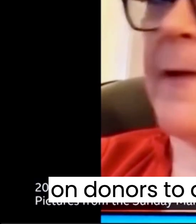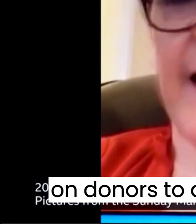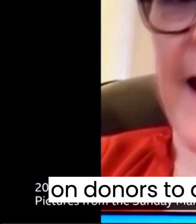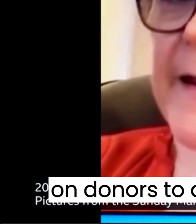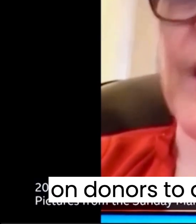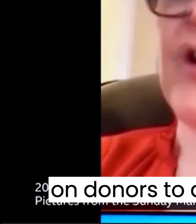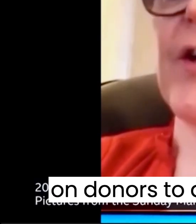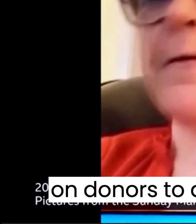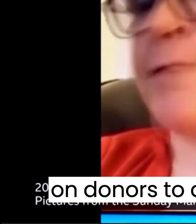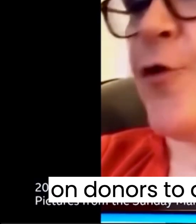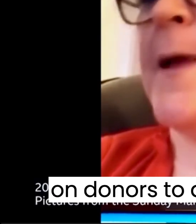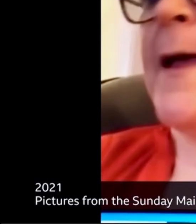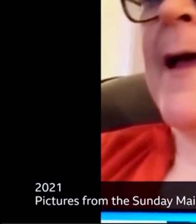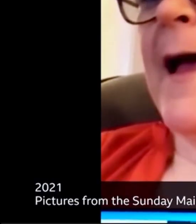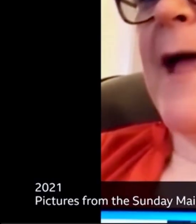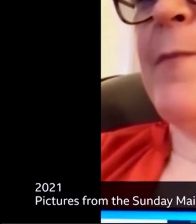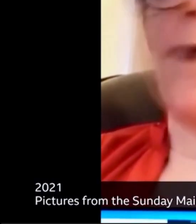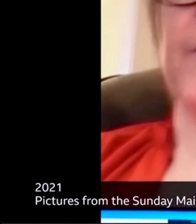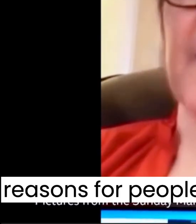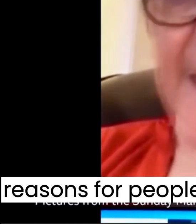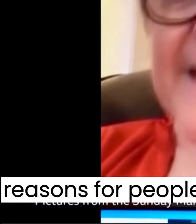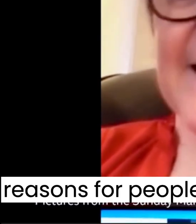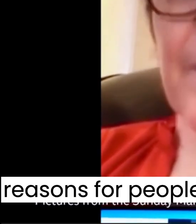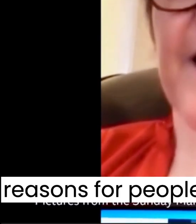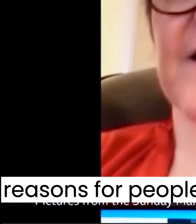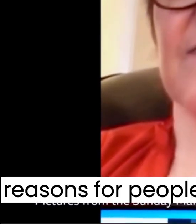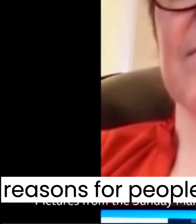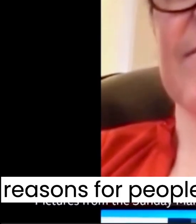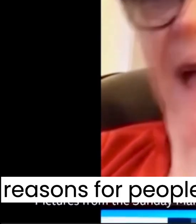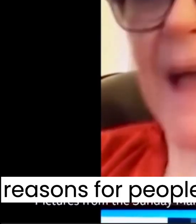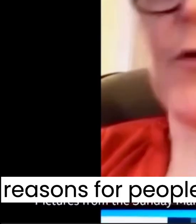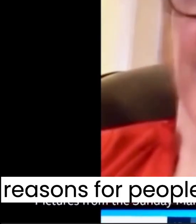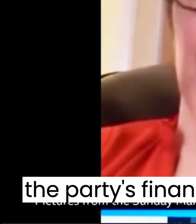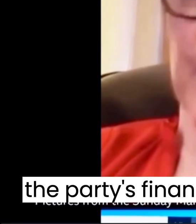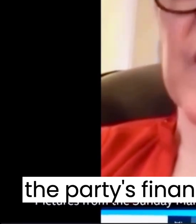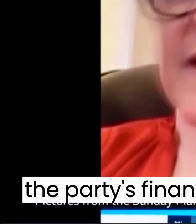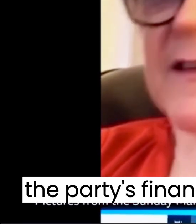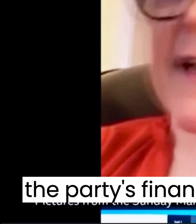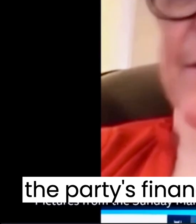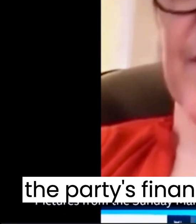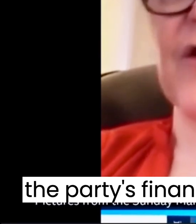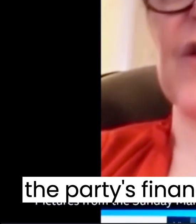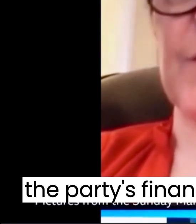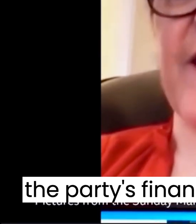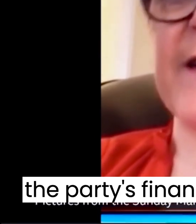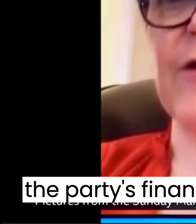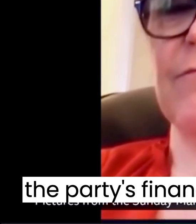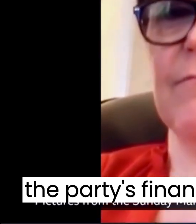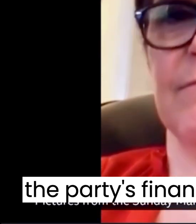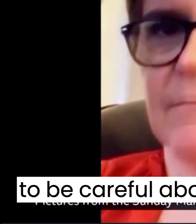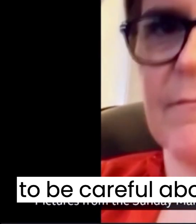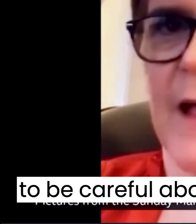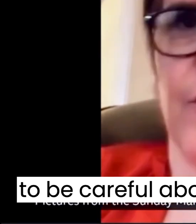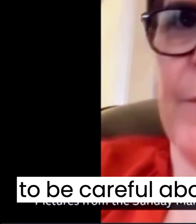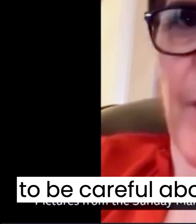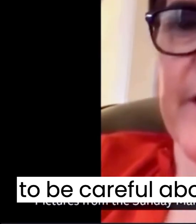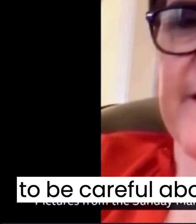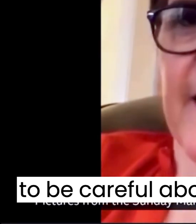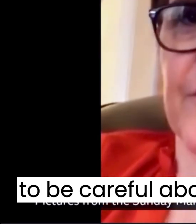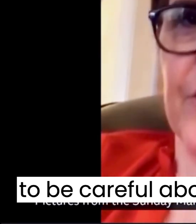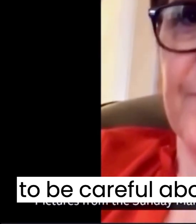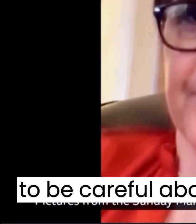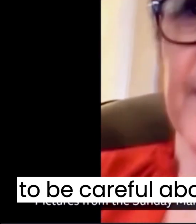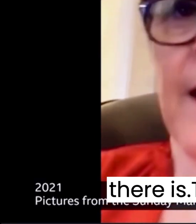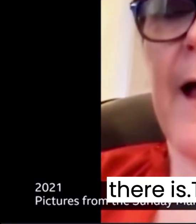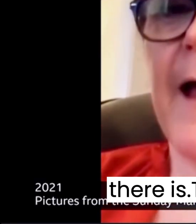on donors to donate. There are no reasons for people to be concerned about the party's finances, and all of us need to be careful about